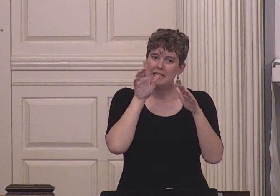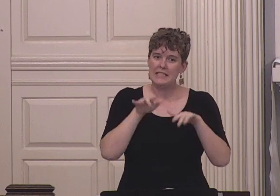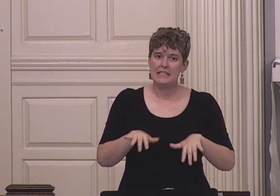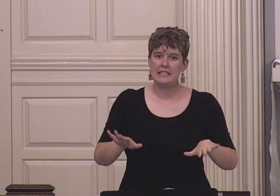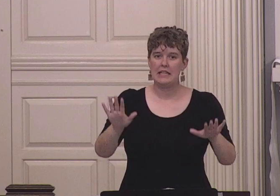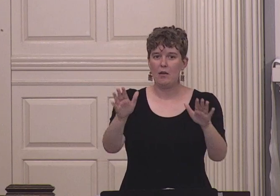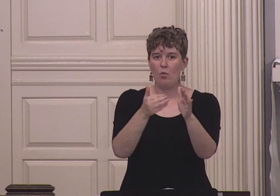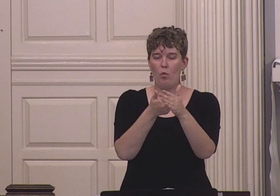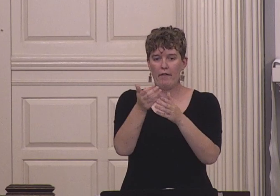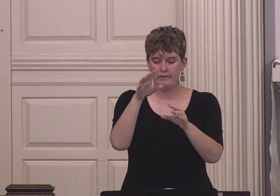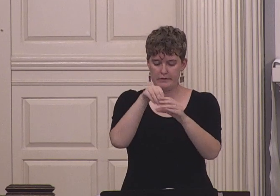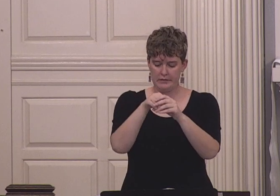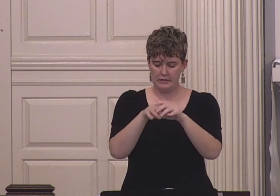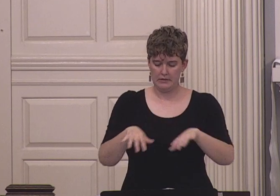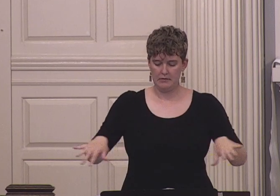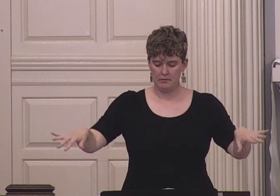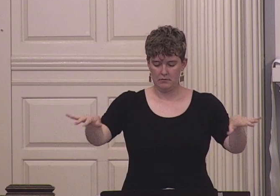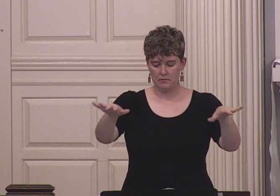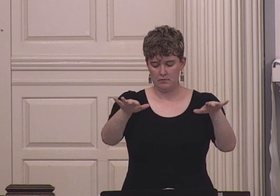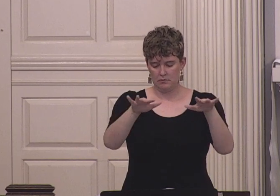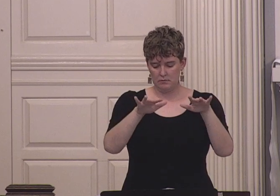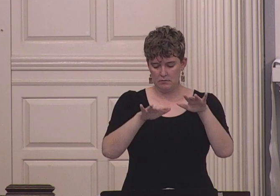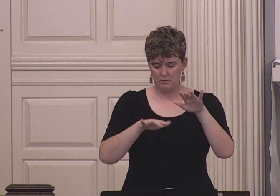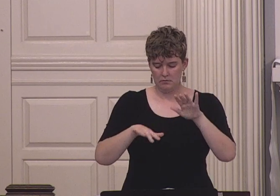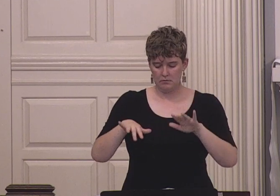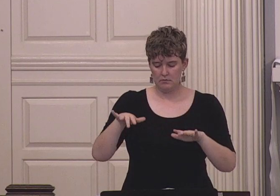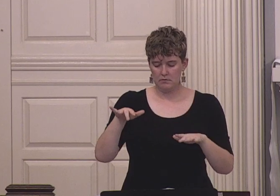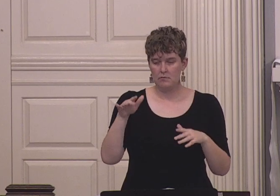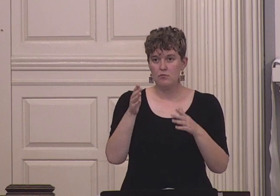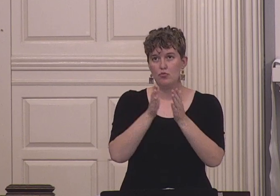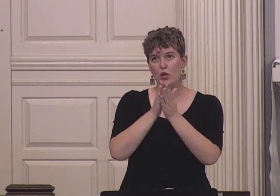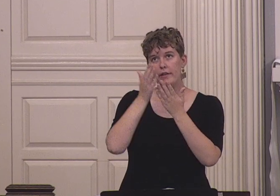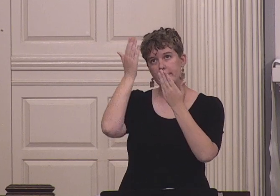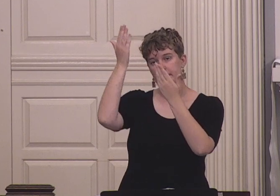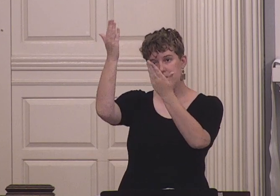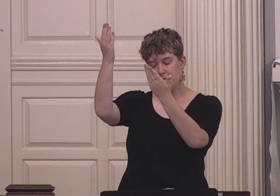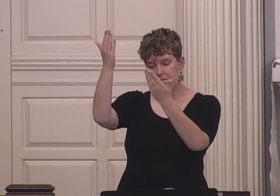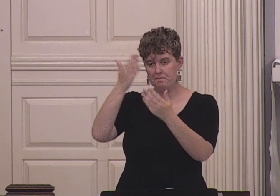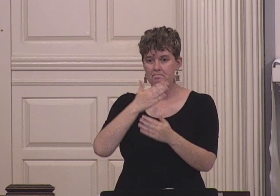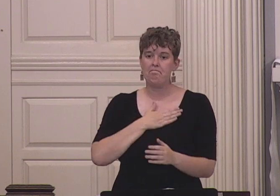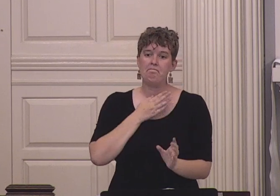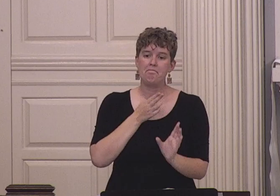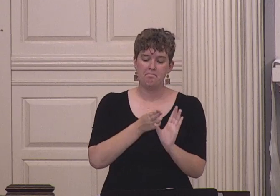and whatever moves in them.